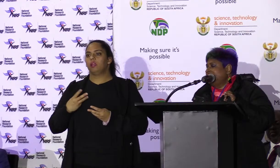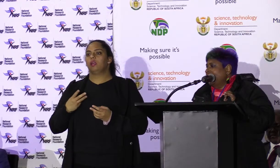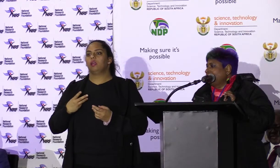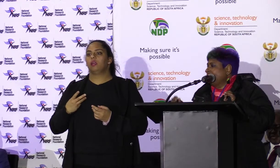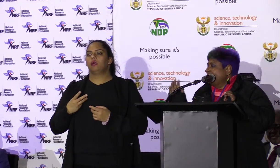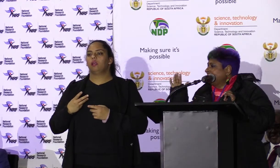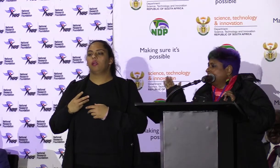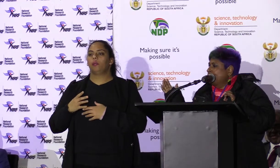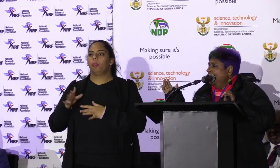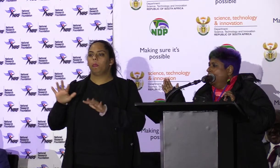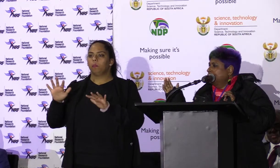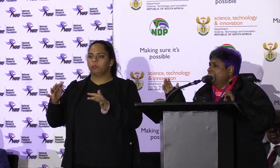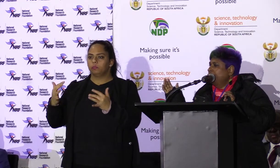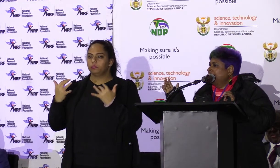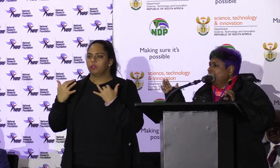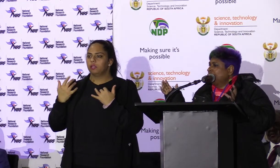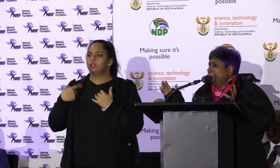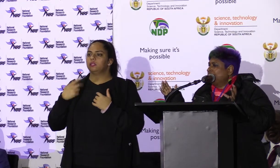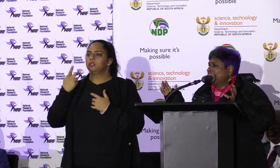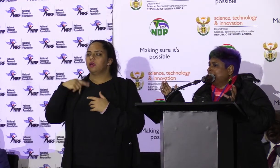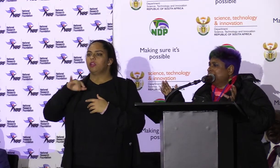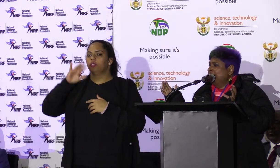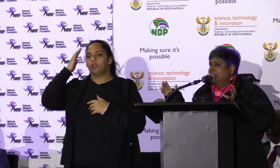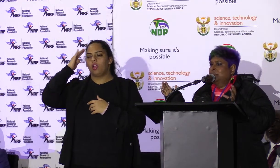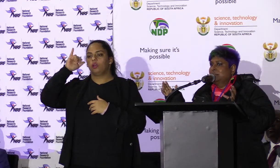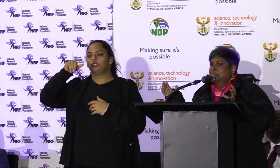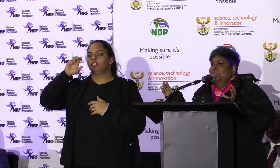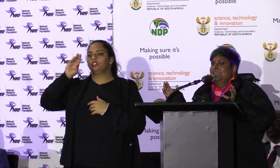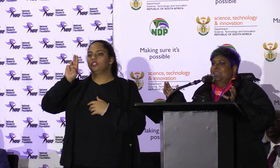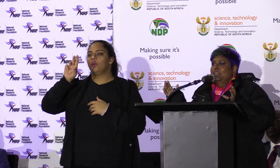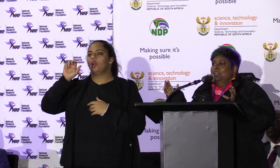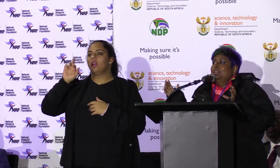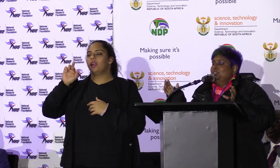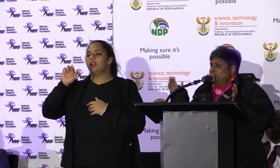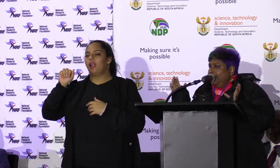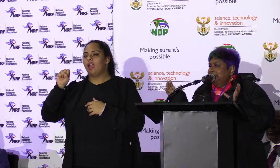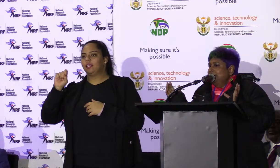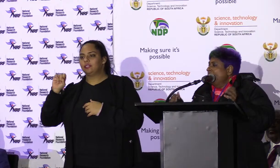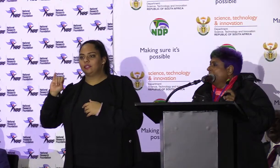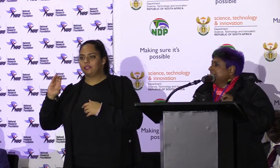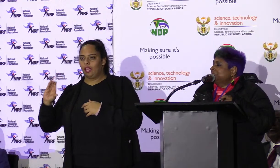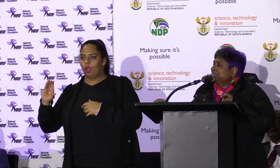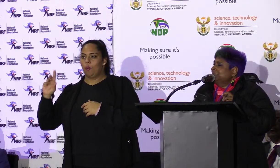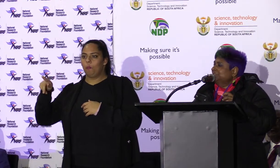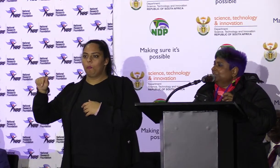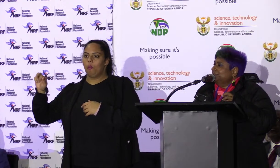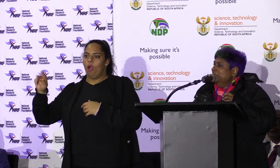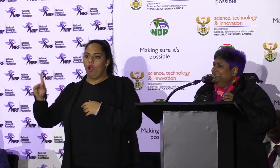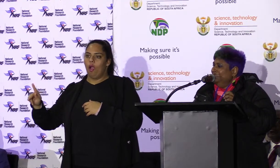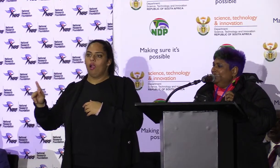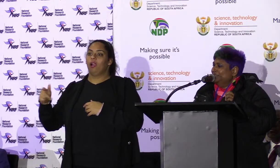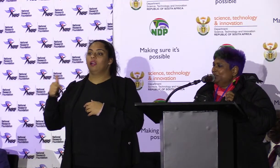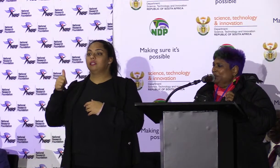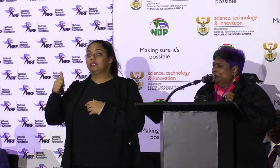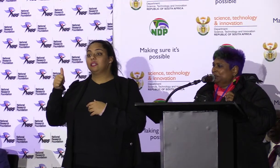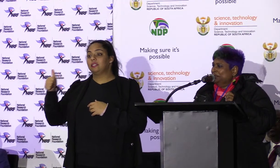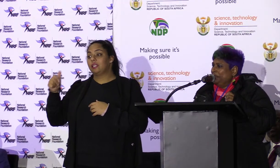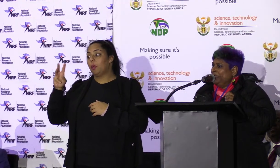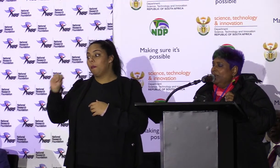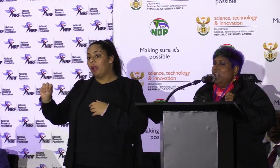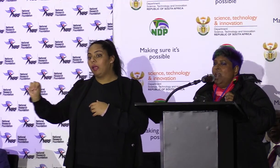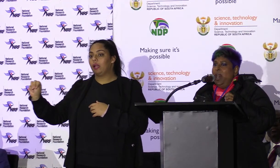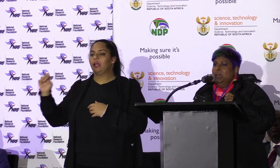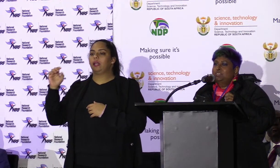know is that Jurassic Park, everybody knows about Jurassic Park? Jurassic Park is 66 million years